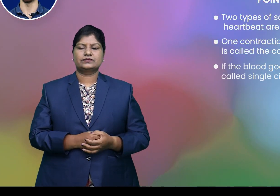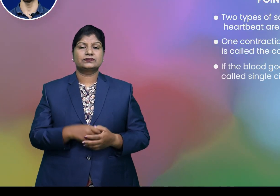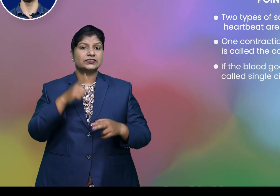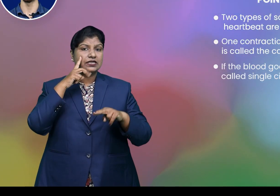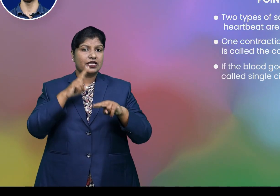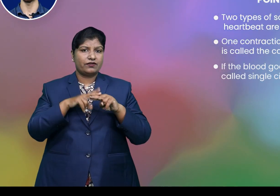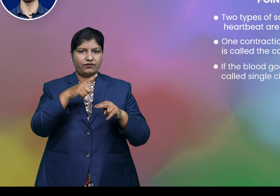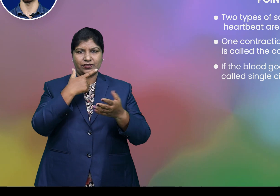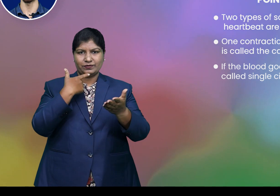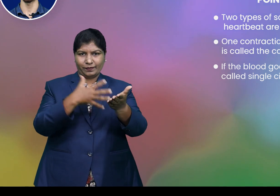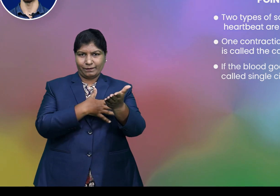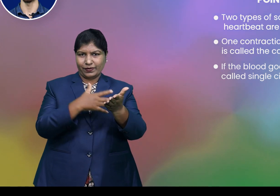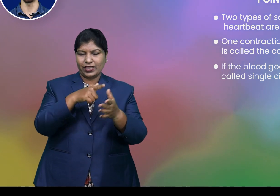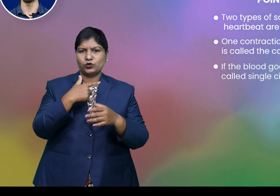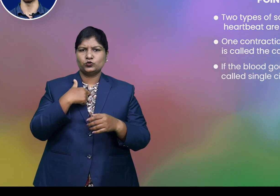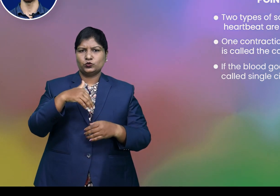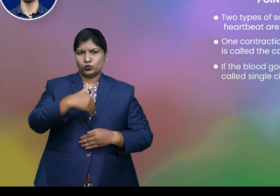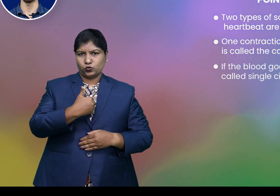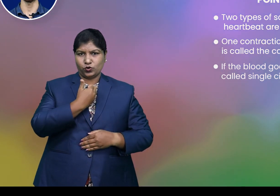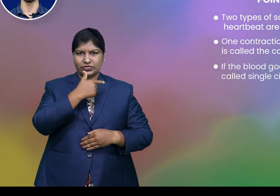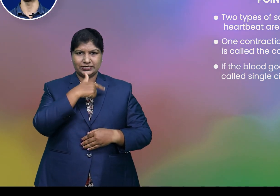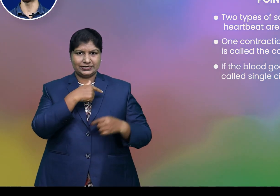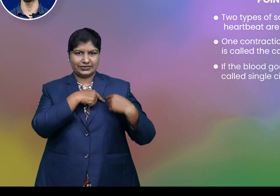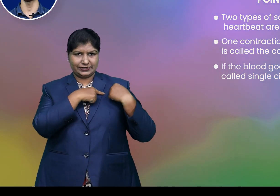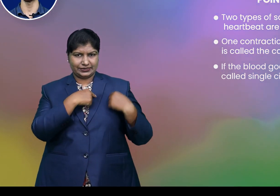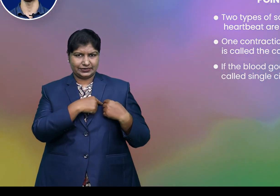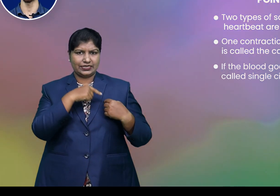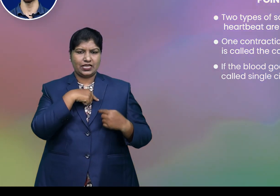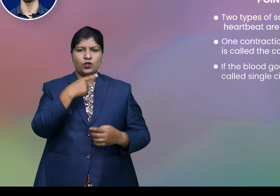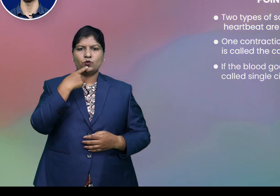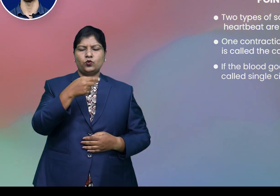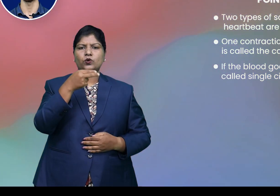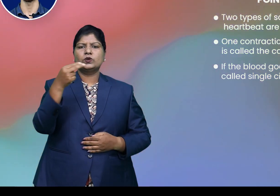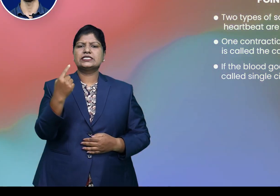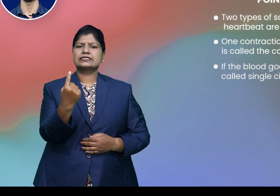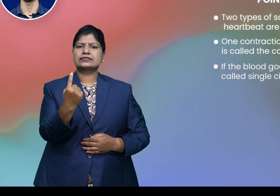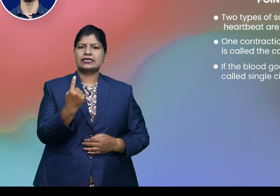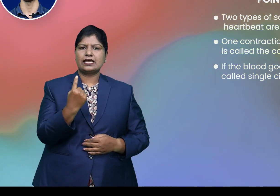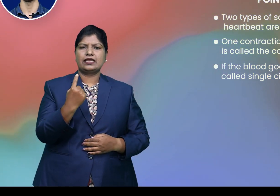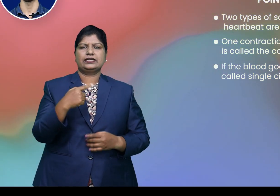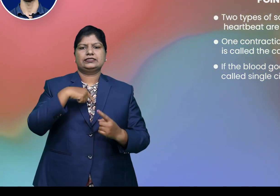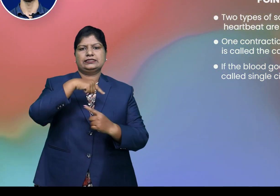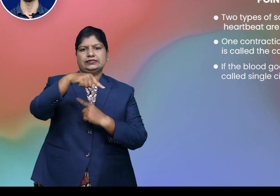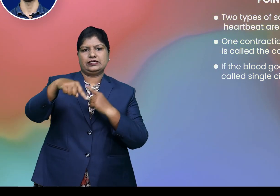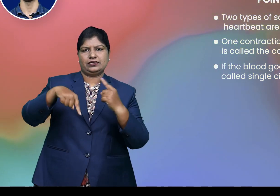If the blood goes to the heart only once, it is called single circulation.